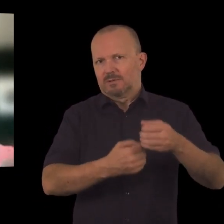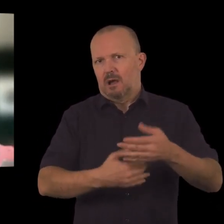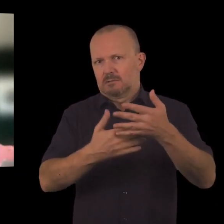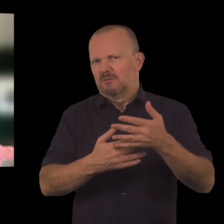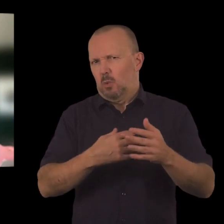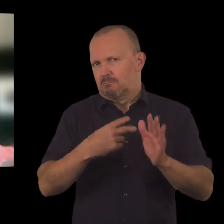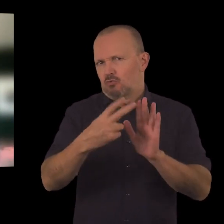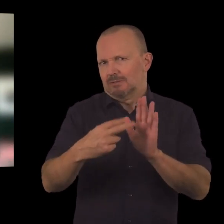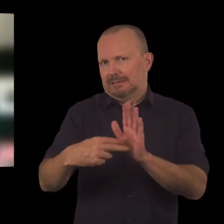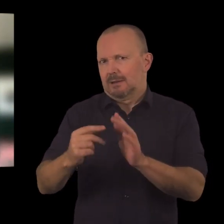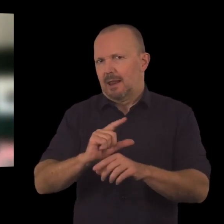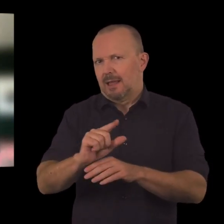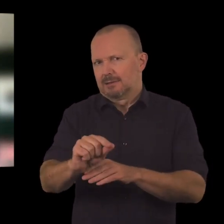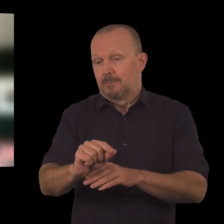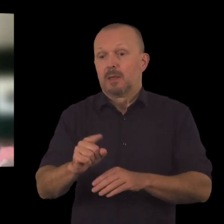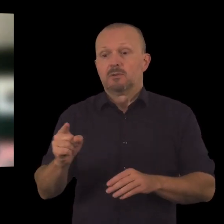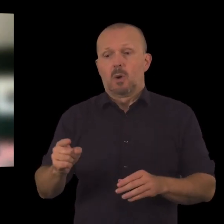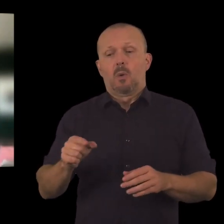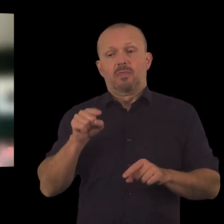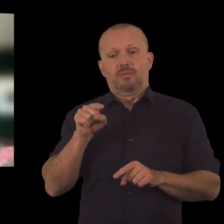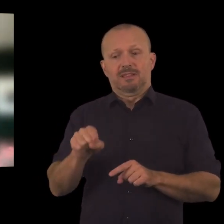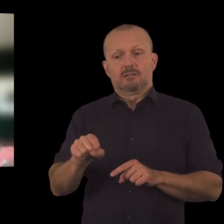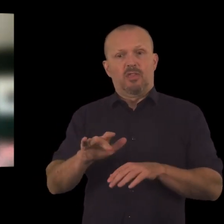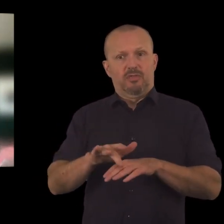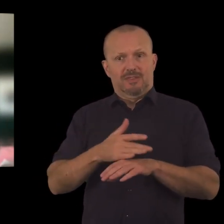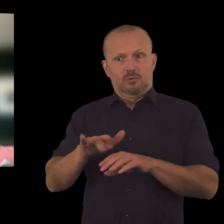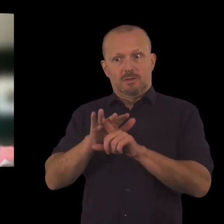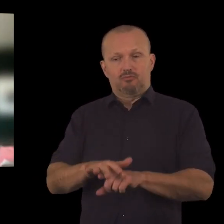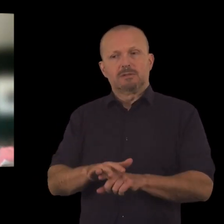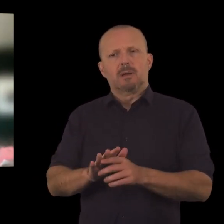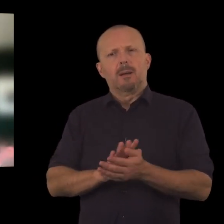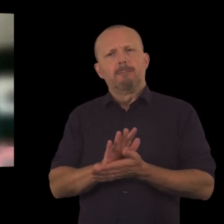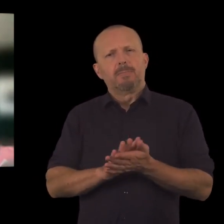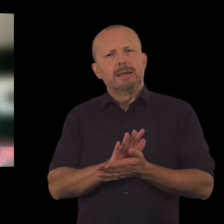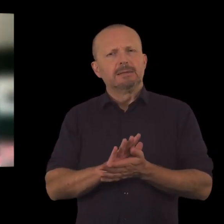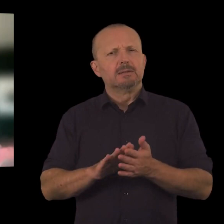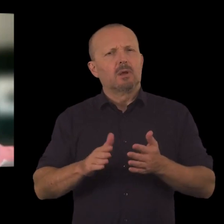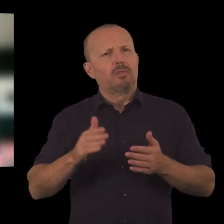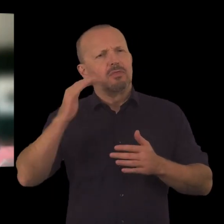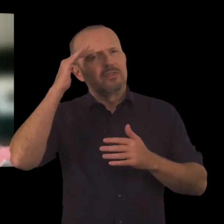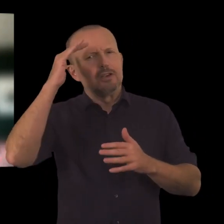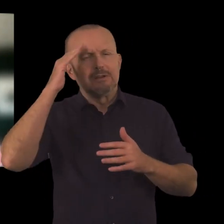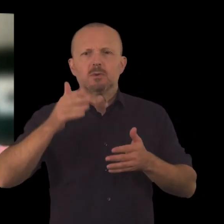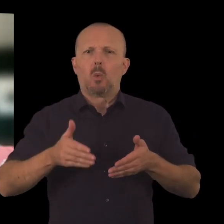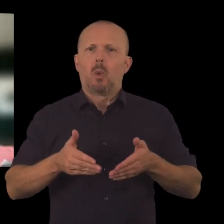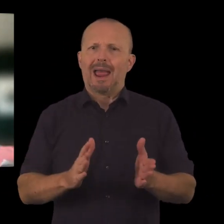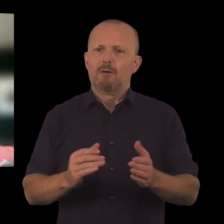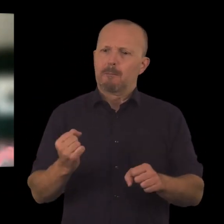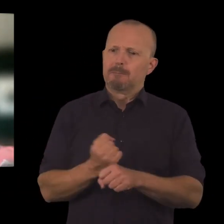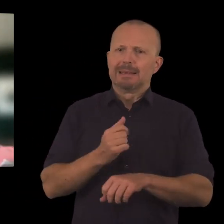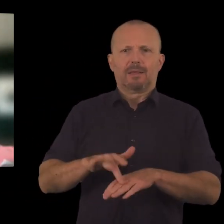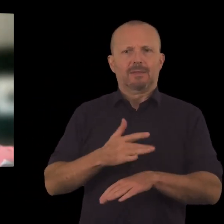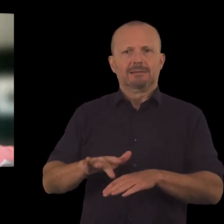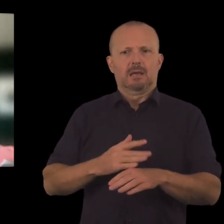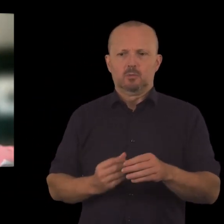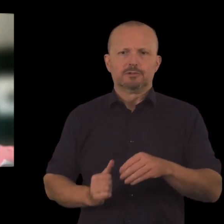know about? Because I won't tell you about it if you know about it already. A little bit. Claire's nodding yes,